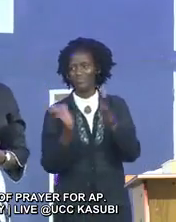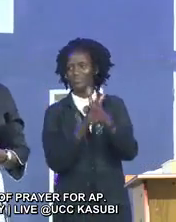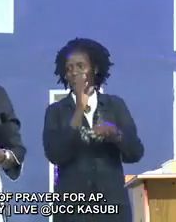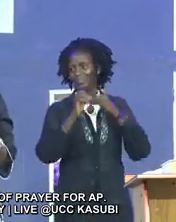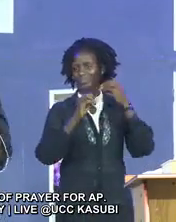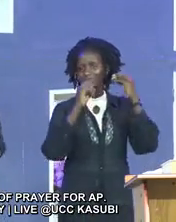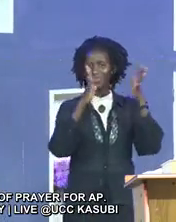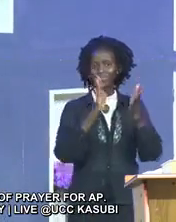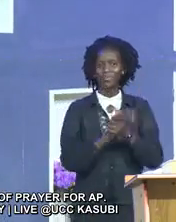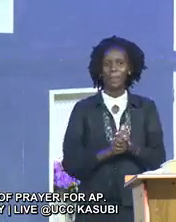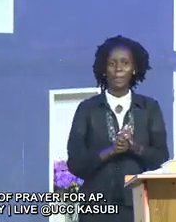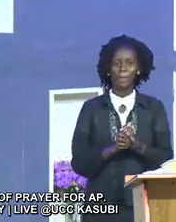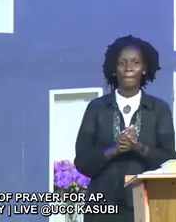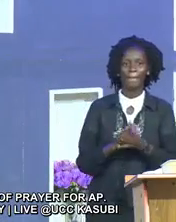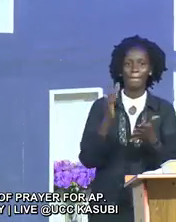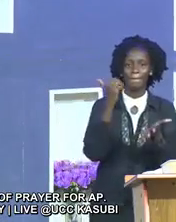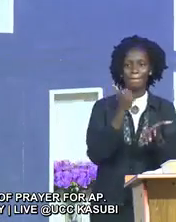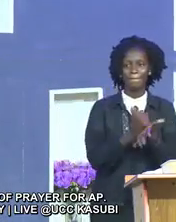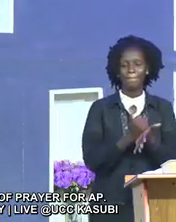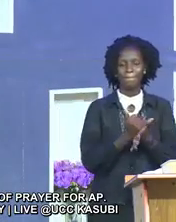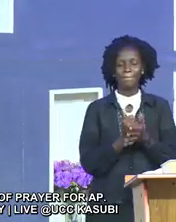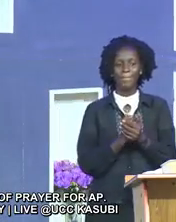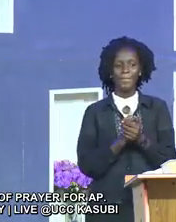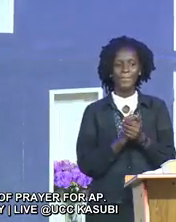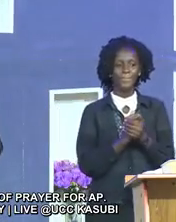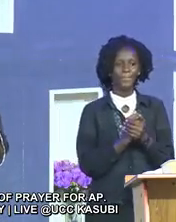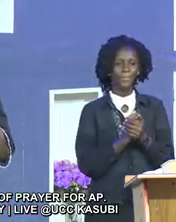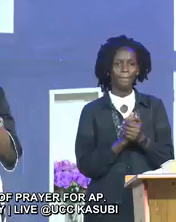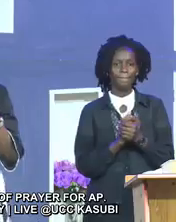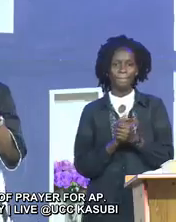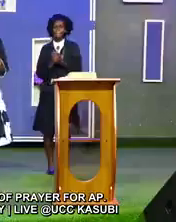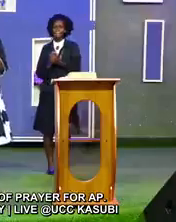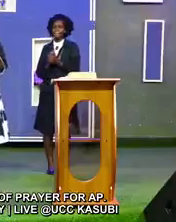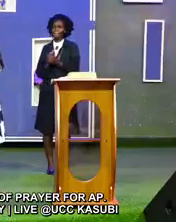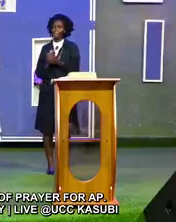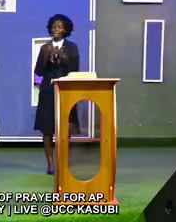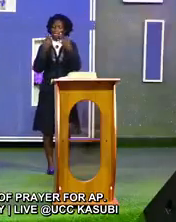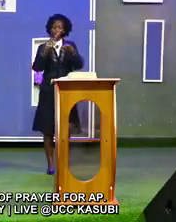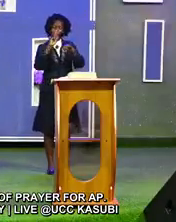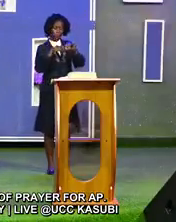Hallelujah. Amen. Nsaba oluyimba omuyaga.